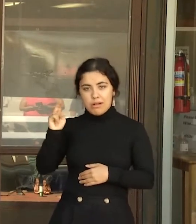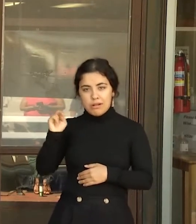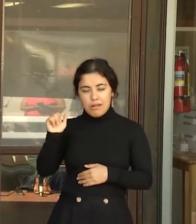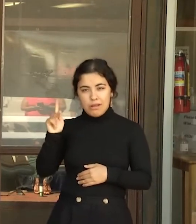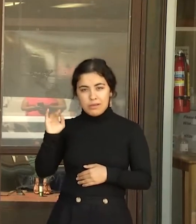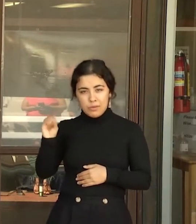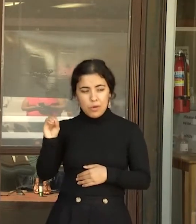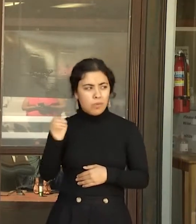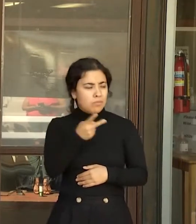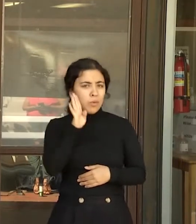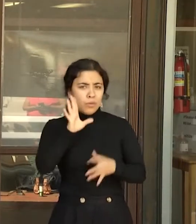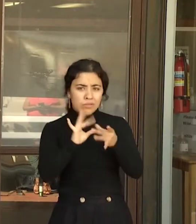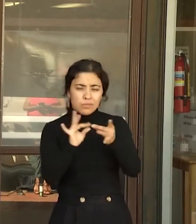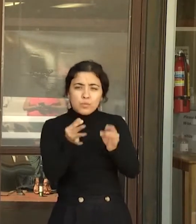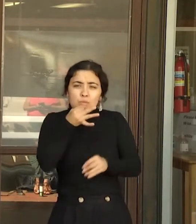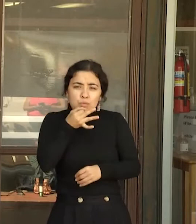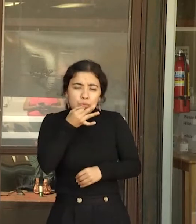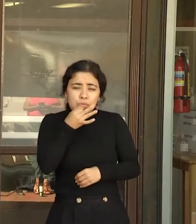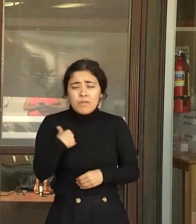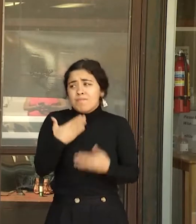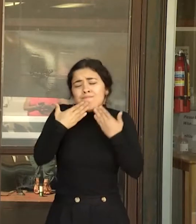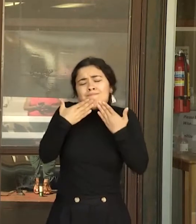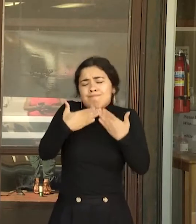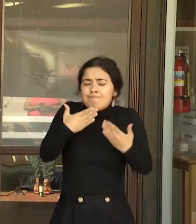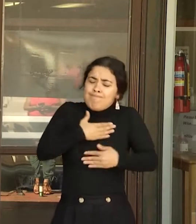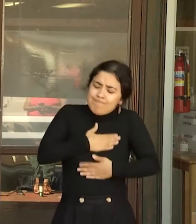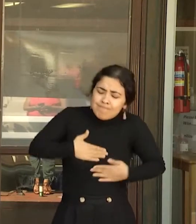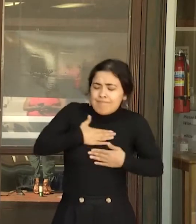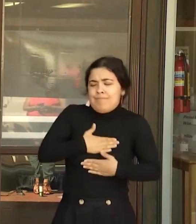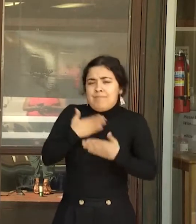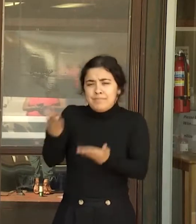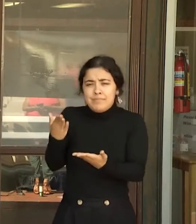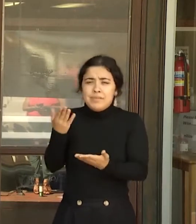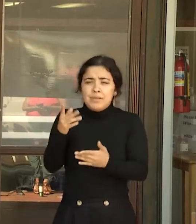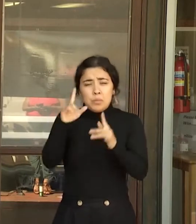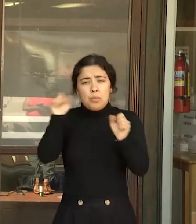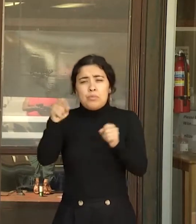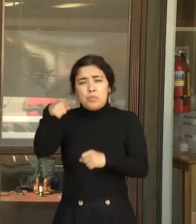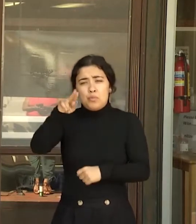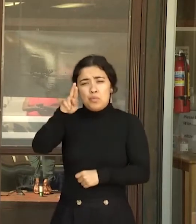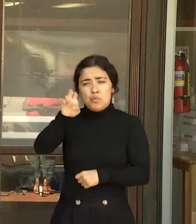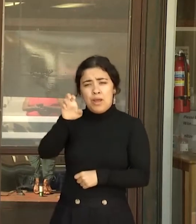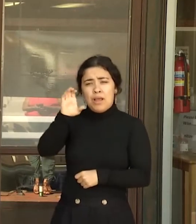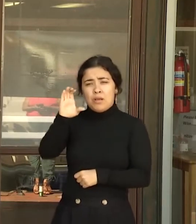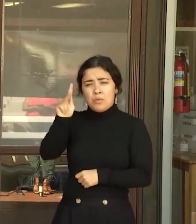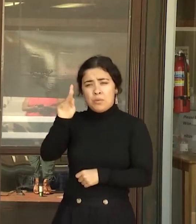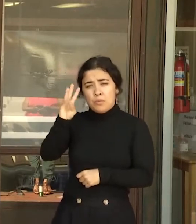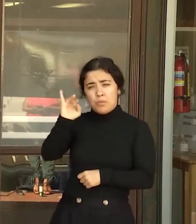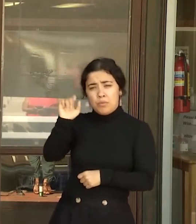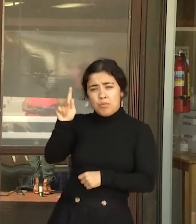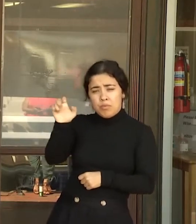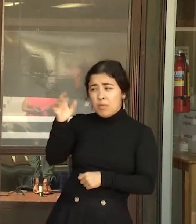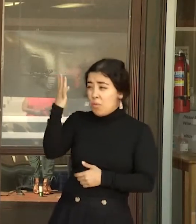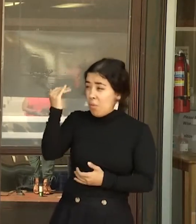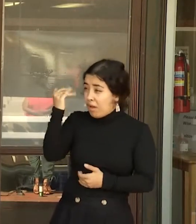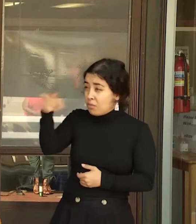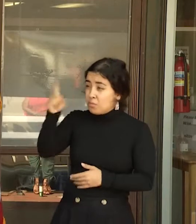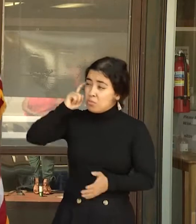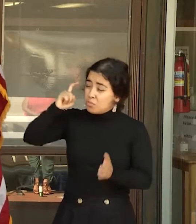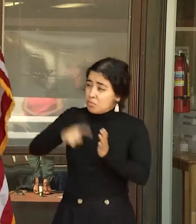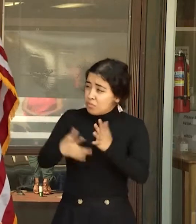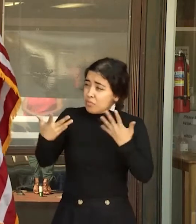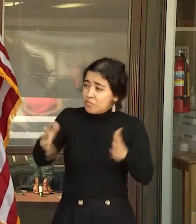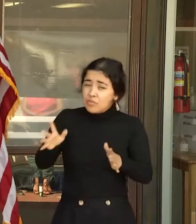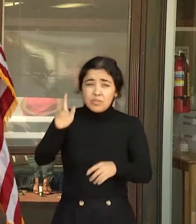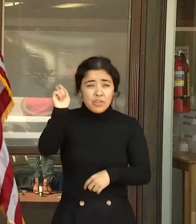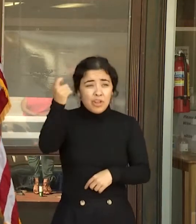the President, Preckwinkle, for recognizing that this crisis requires government to act with